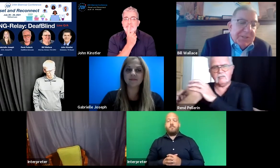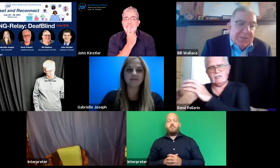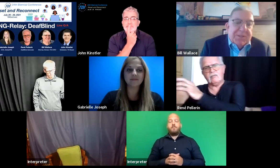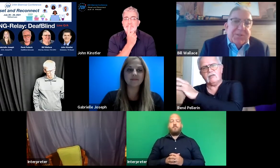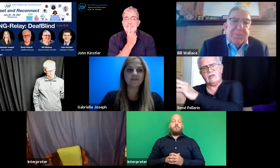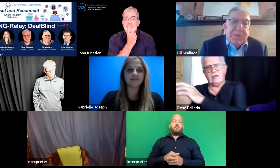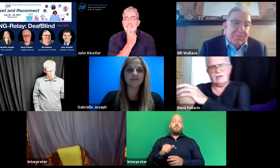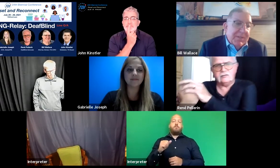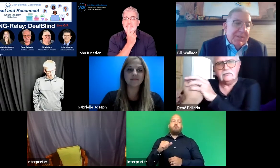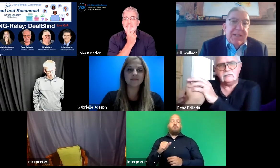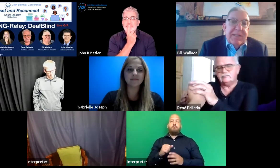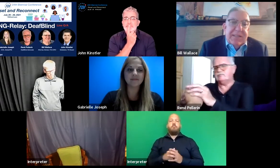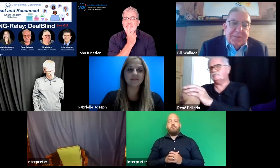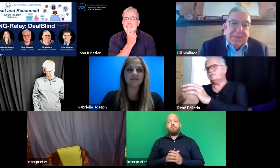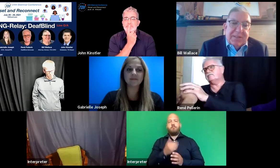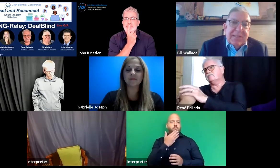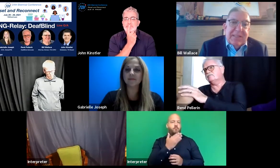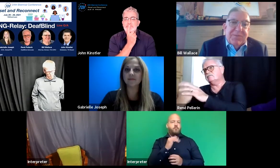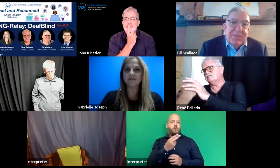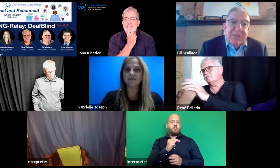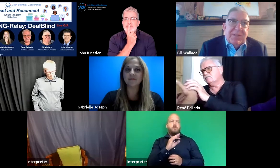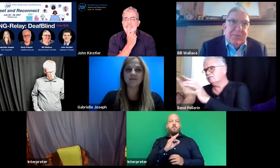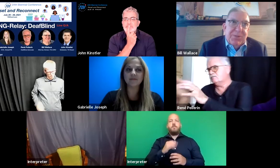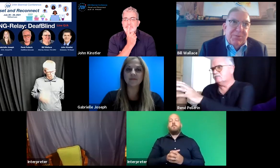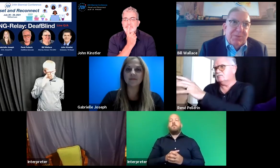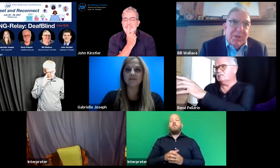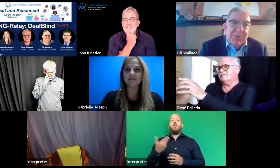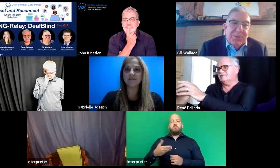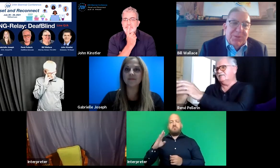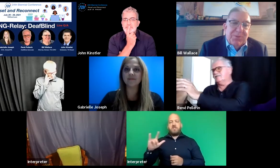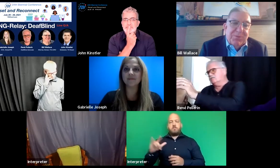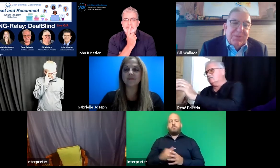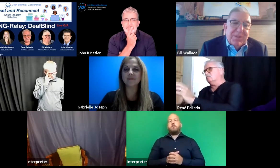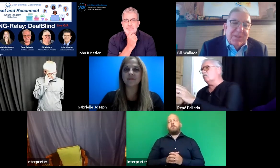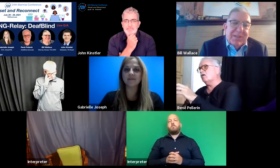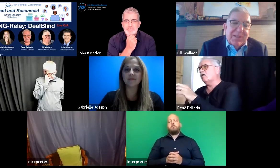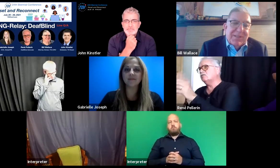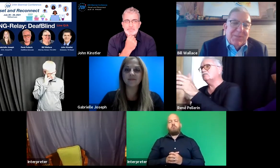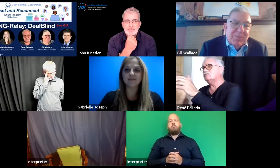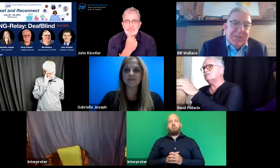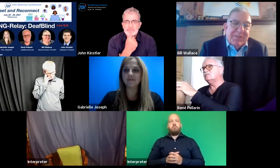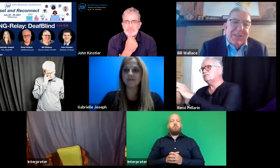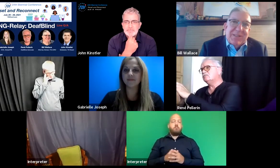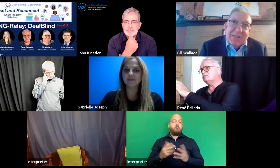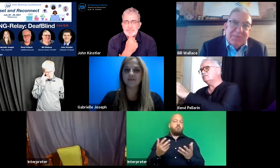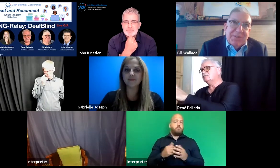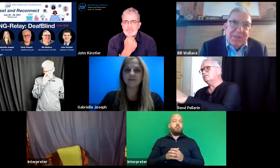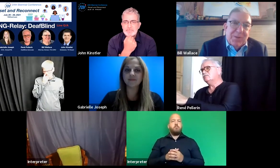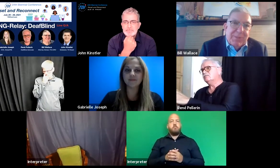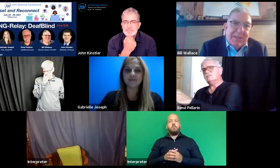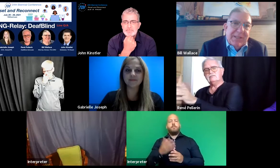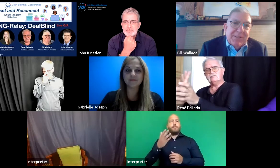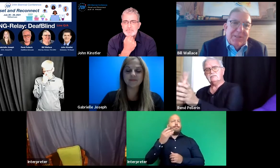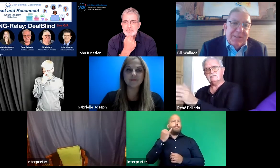Thanks, John. This is Bill. Yes, if you go to the